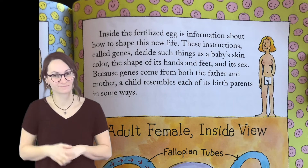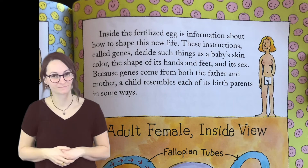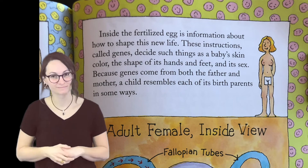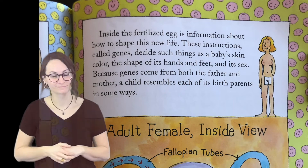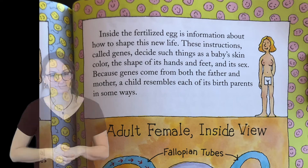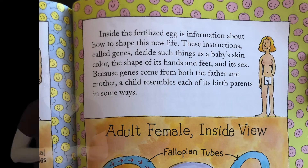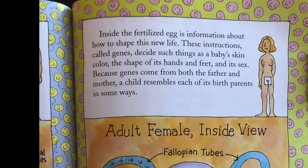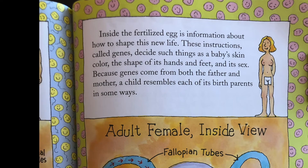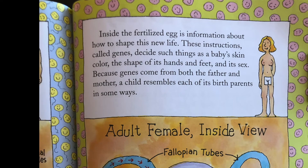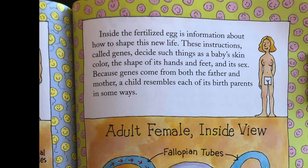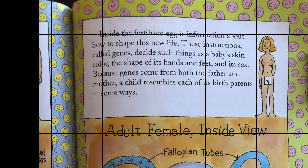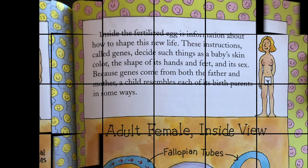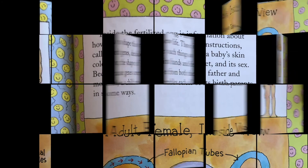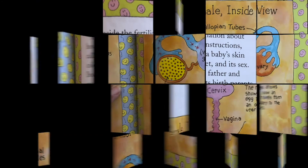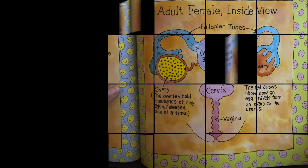ways.